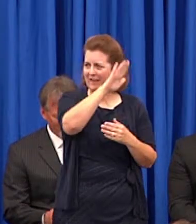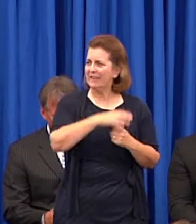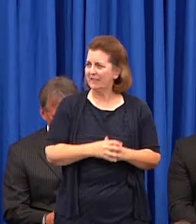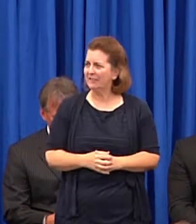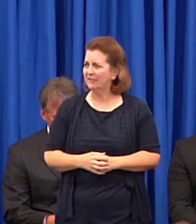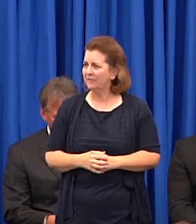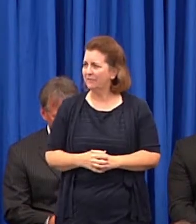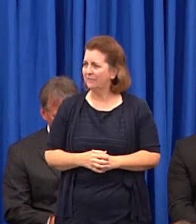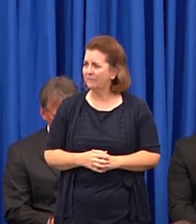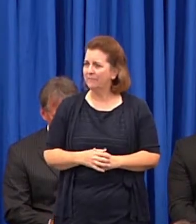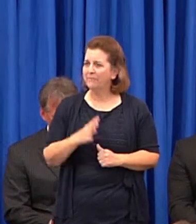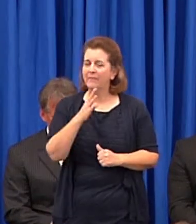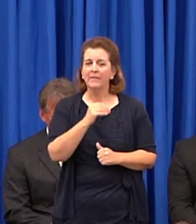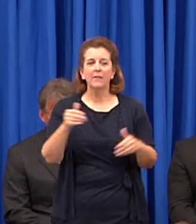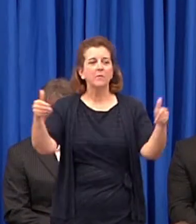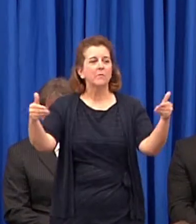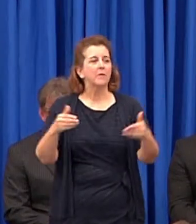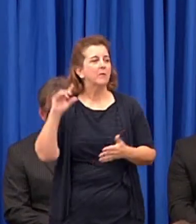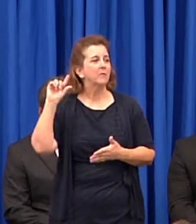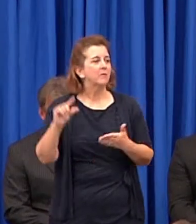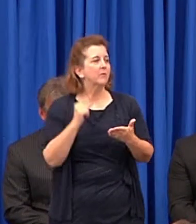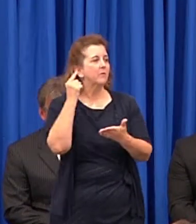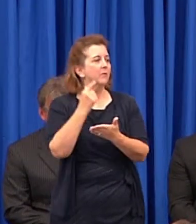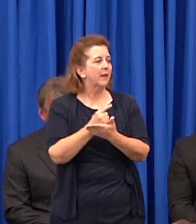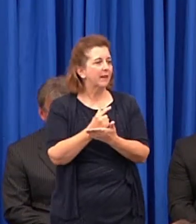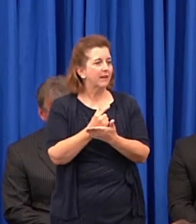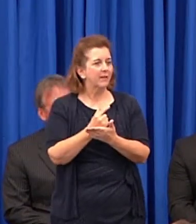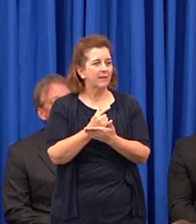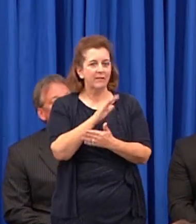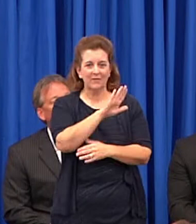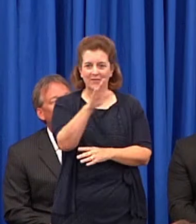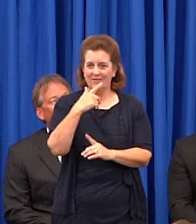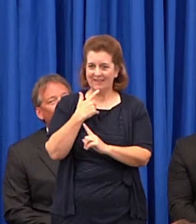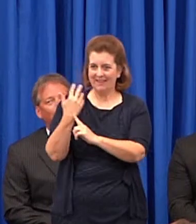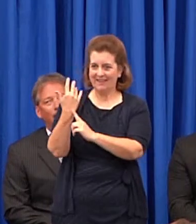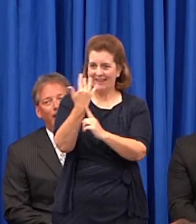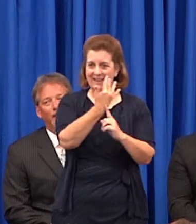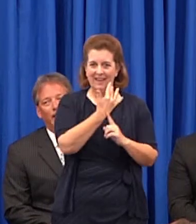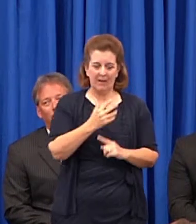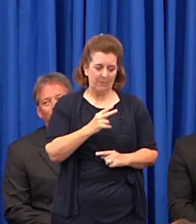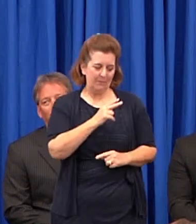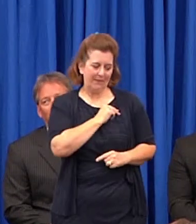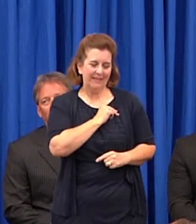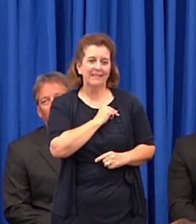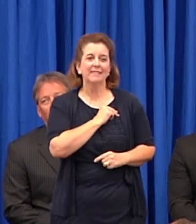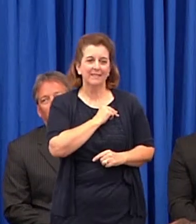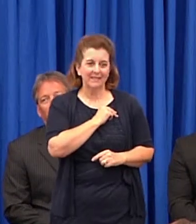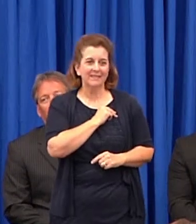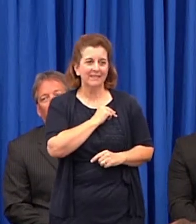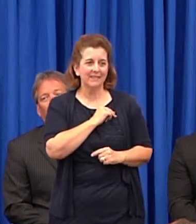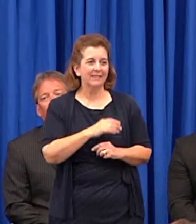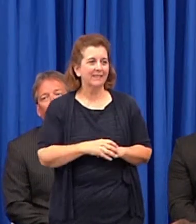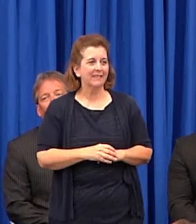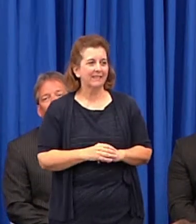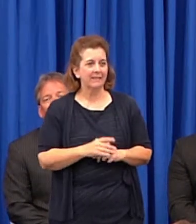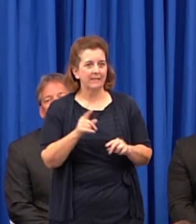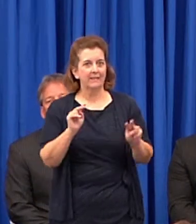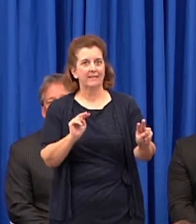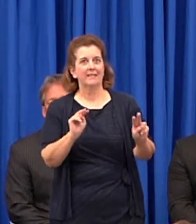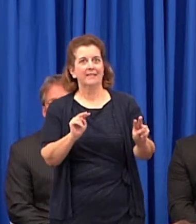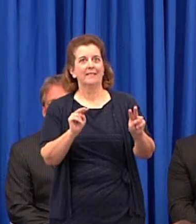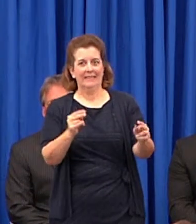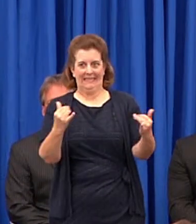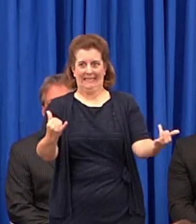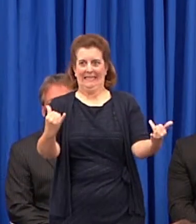And welcome to the graduates. Welcome to your candlelighting and your pinning ceremony. This is the day you've been waiting on.